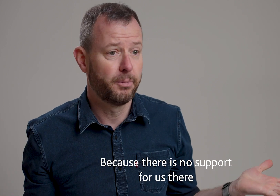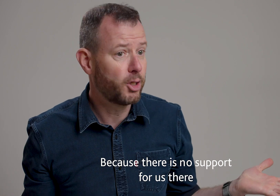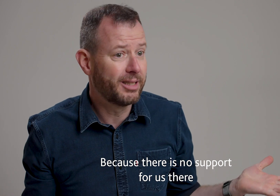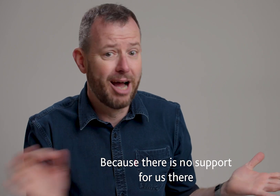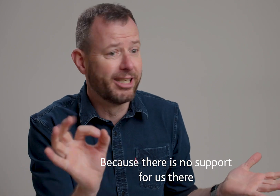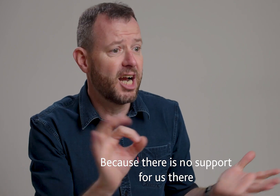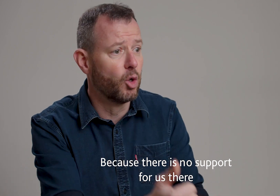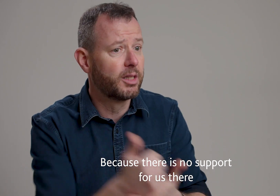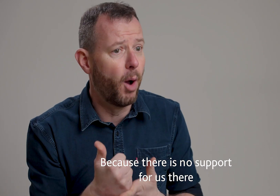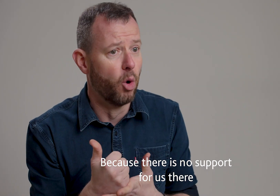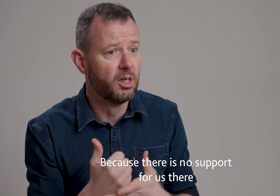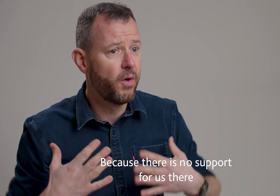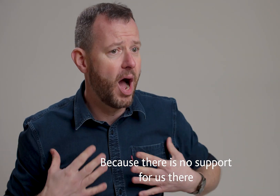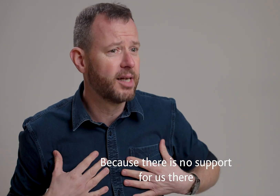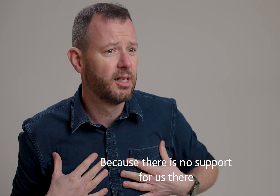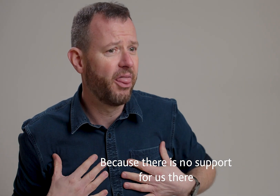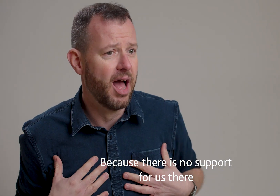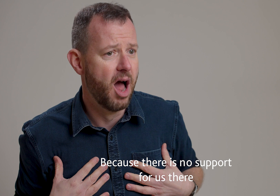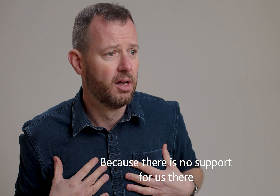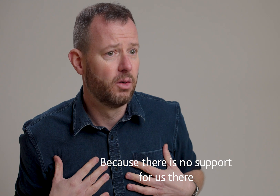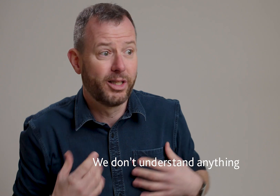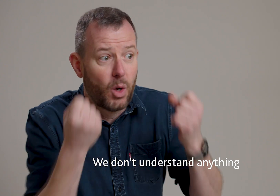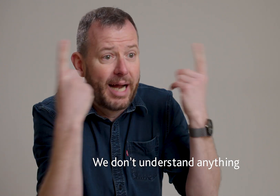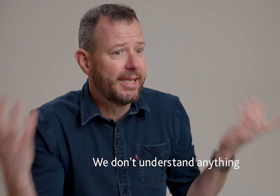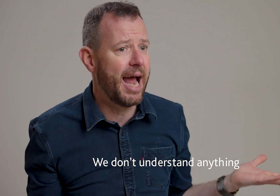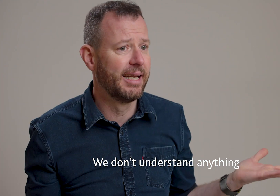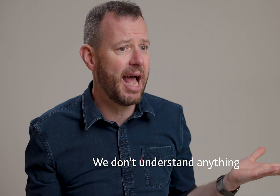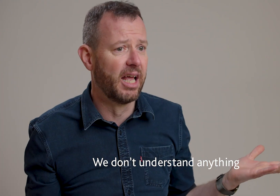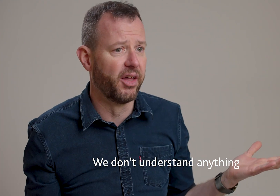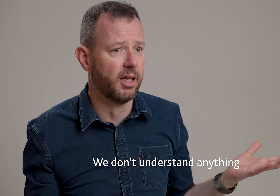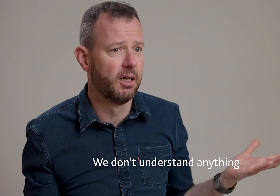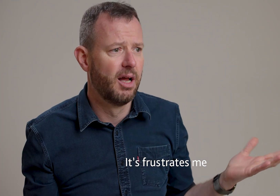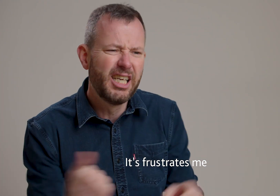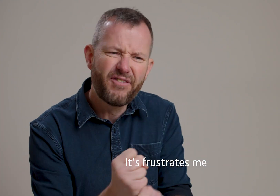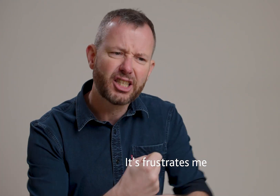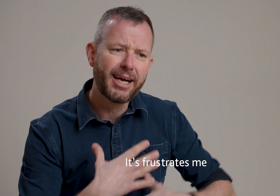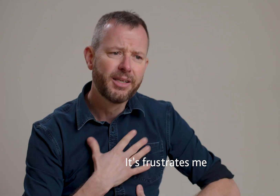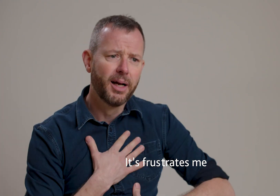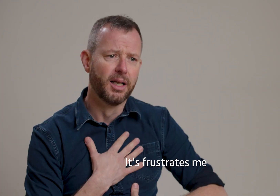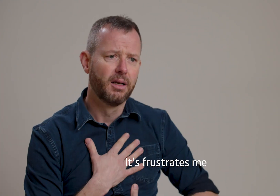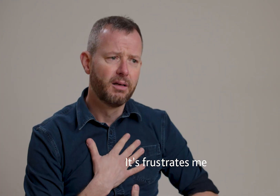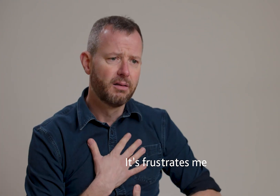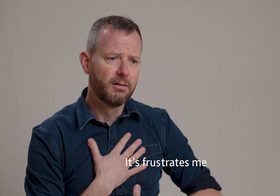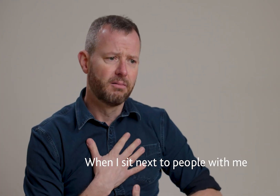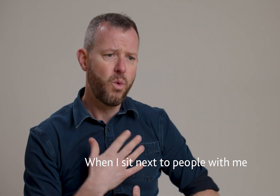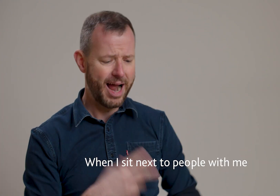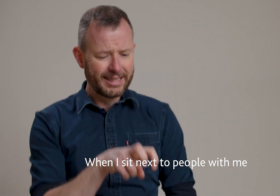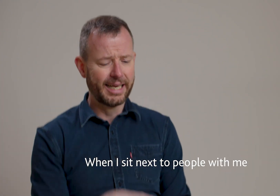Because there is no support for us there. We don't understand anything. It's frustrating. But I did